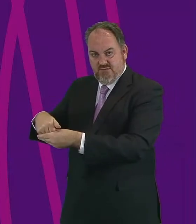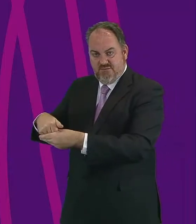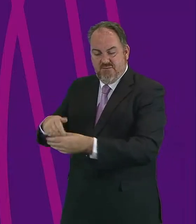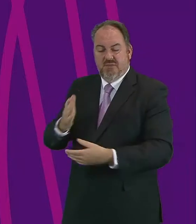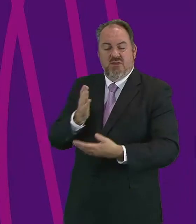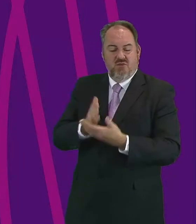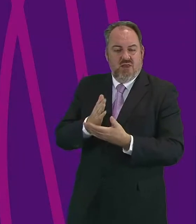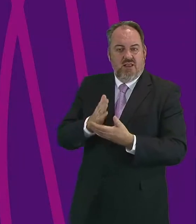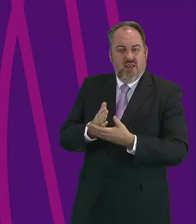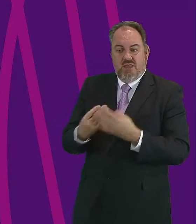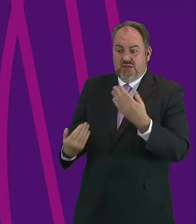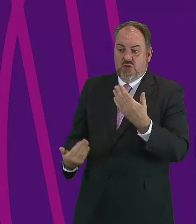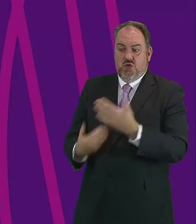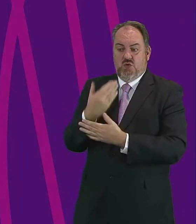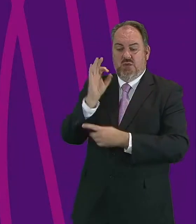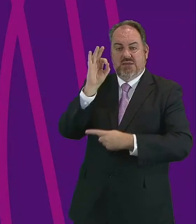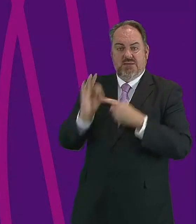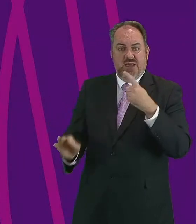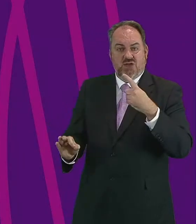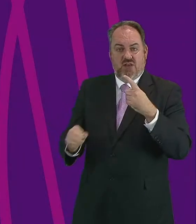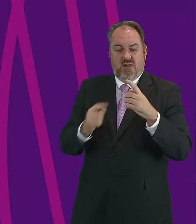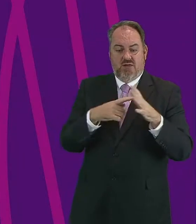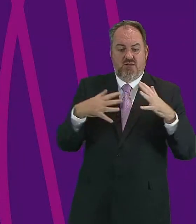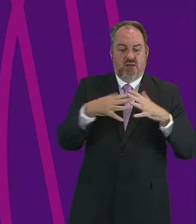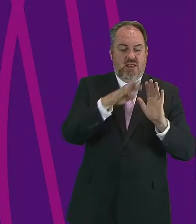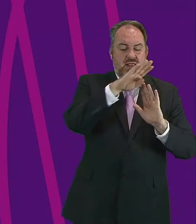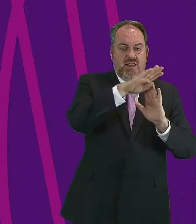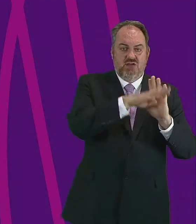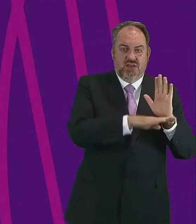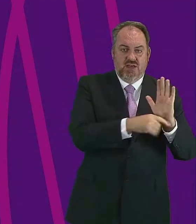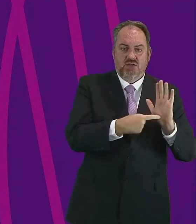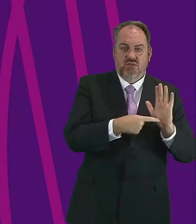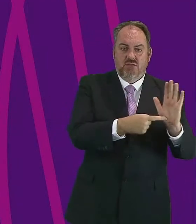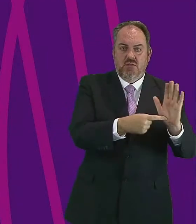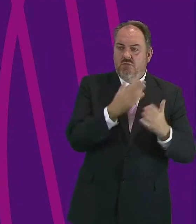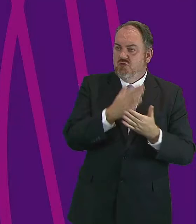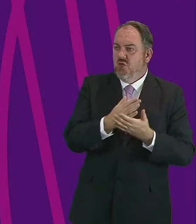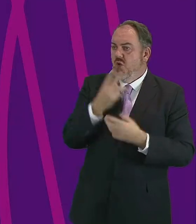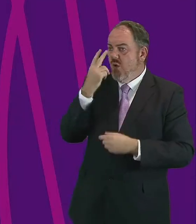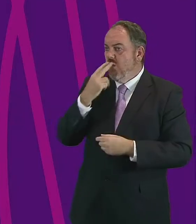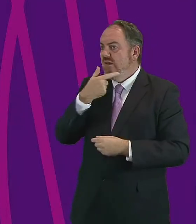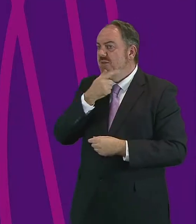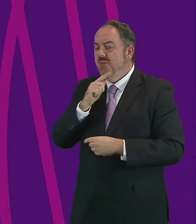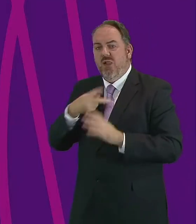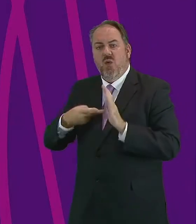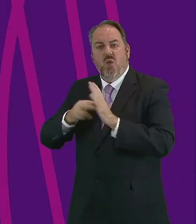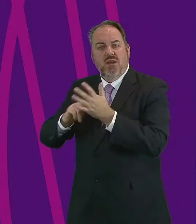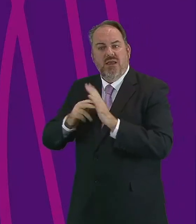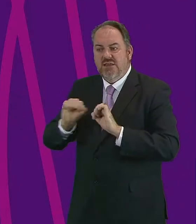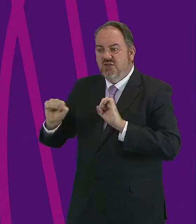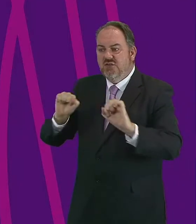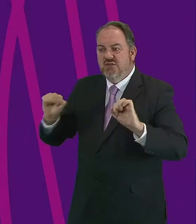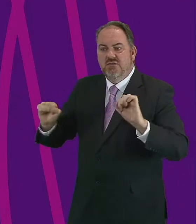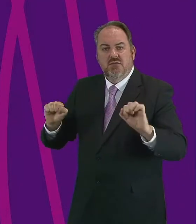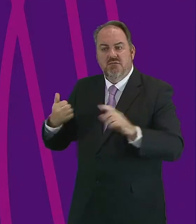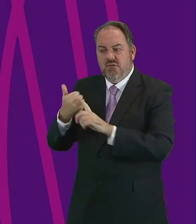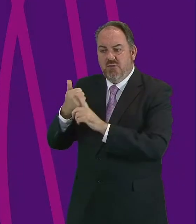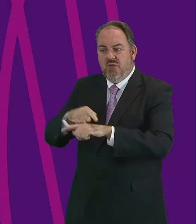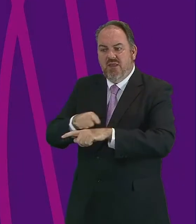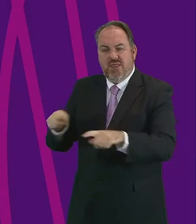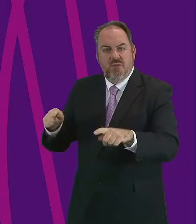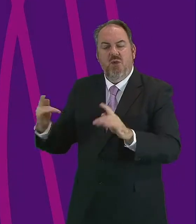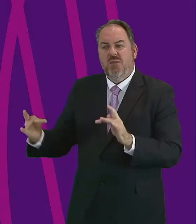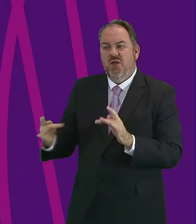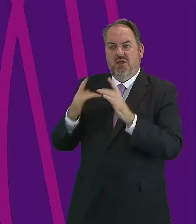this special legislation that affect older people are in touch with those organisations. I know that the Health Secretary, for